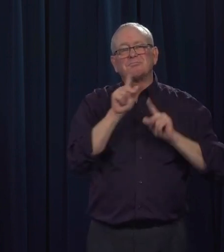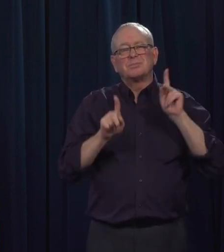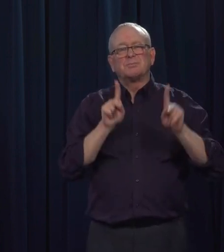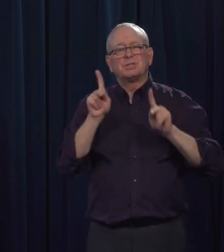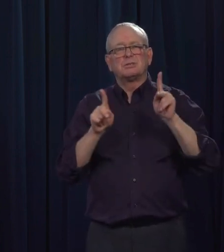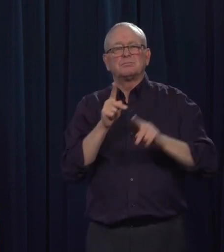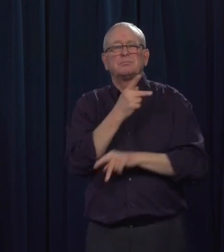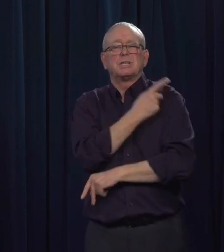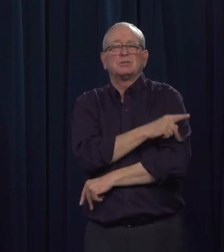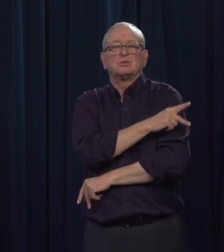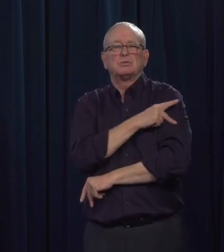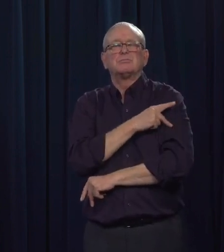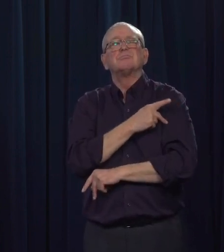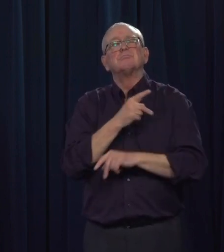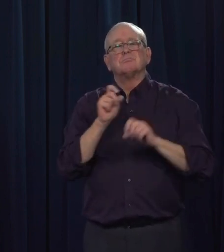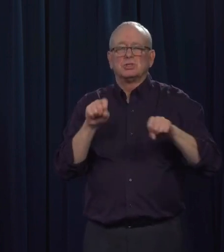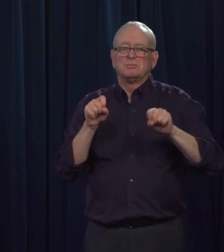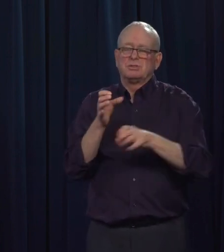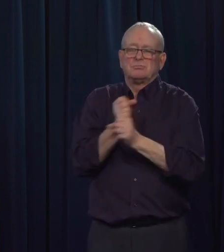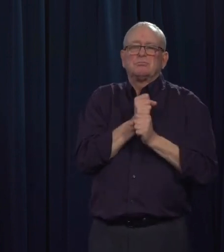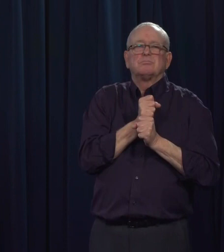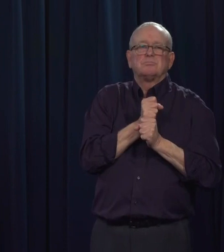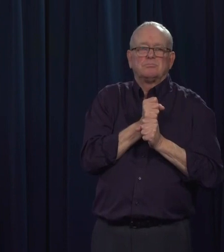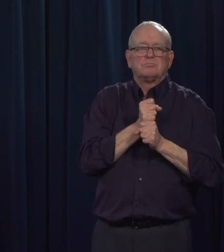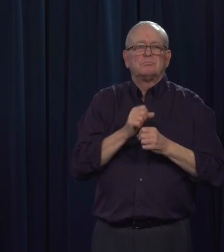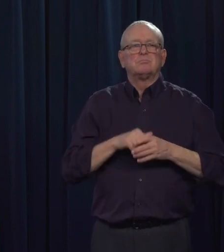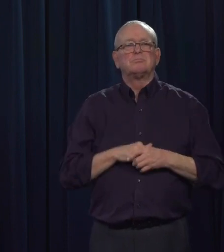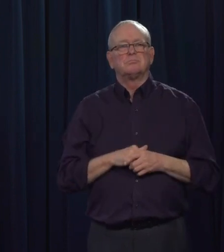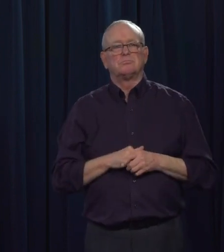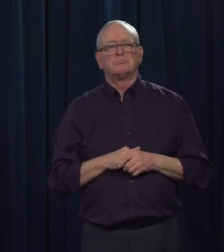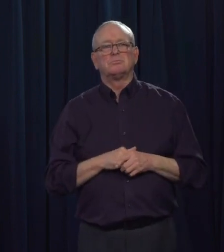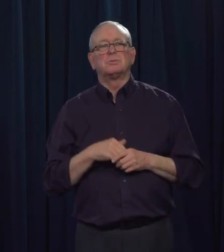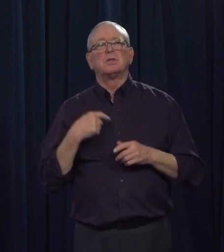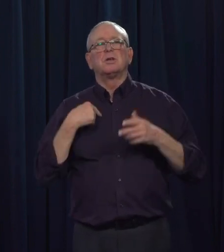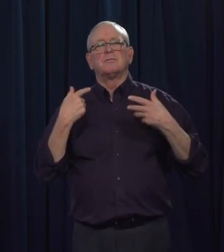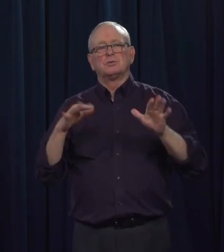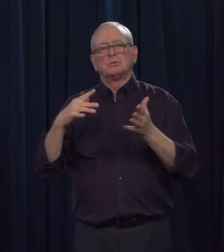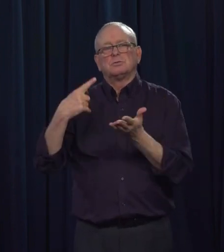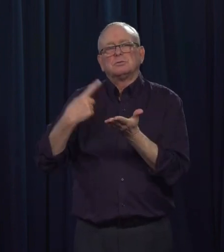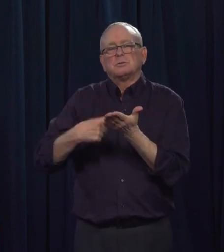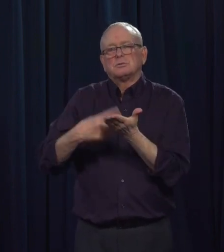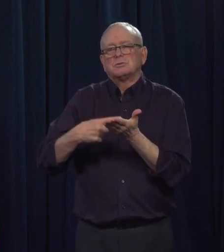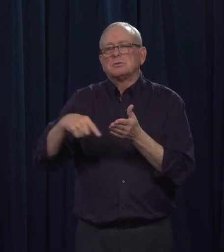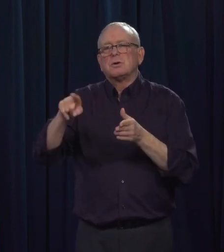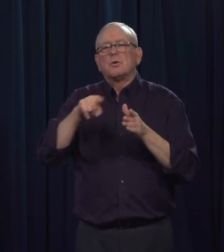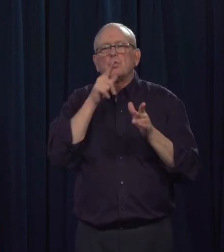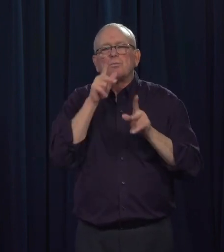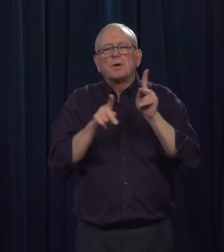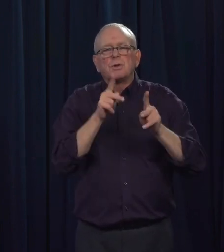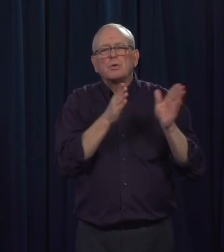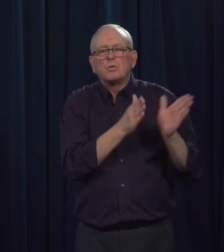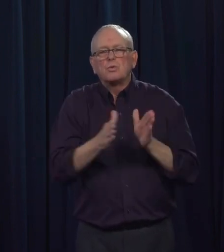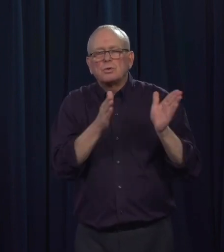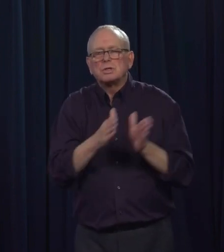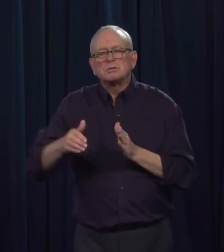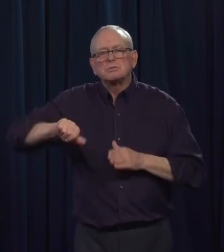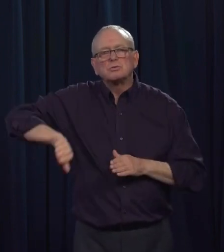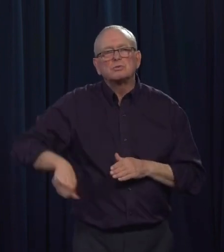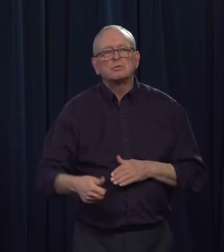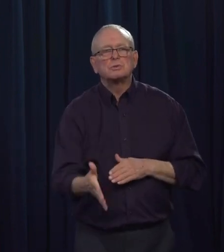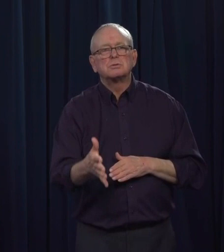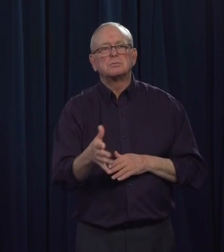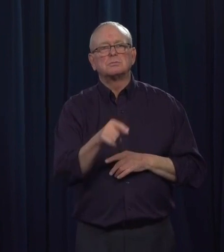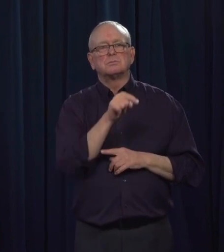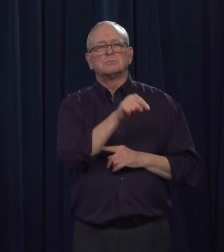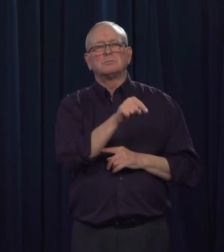that were in place at the time. Despite these measures, transmission took place, and the key messages that we can take away from